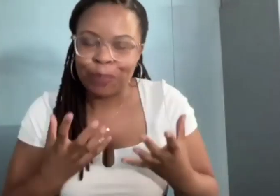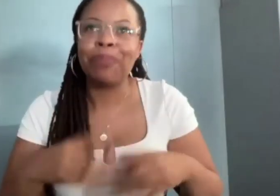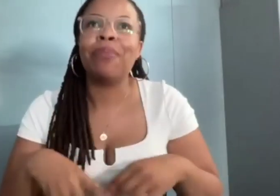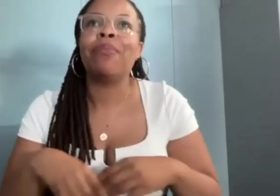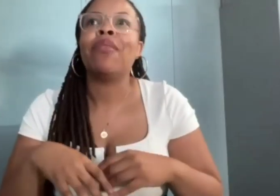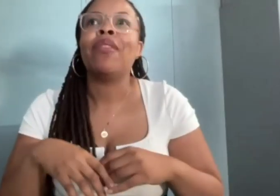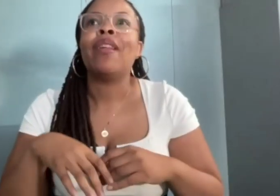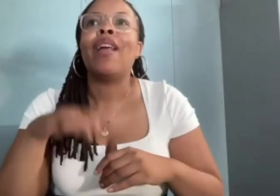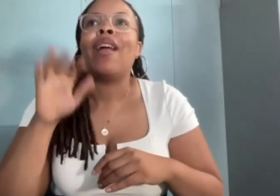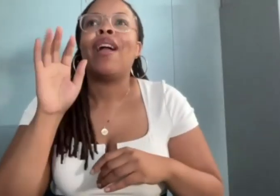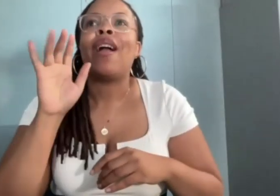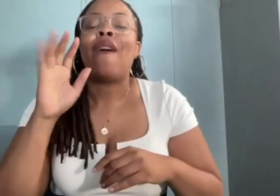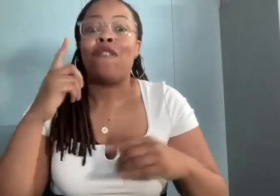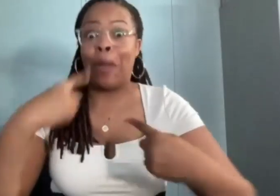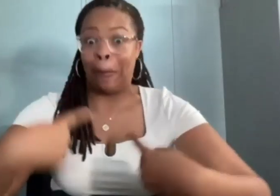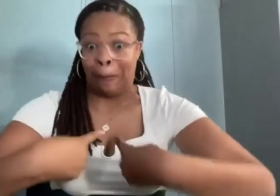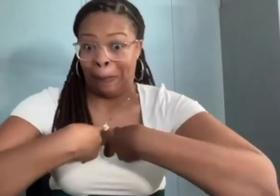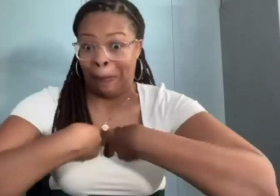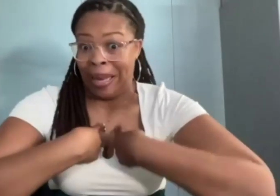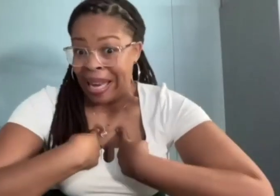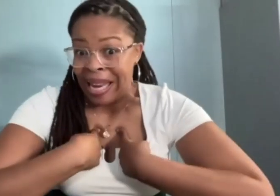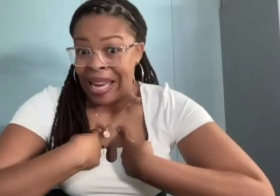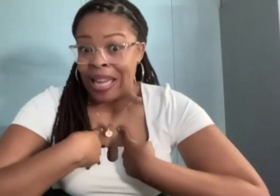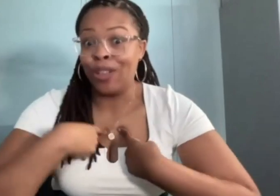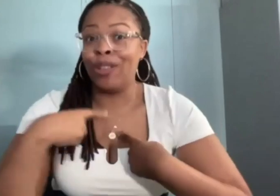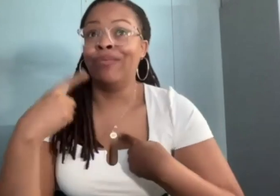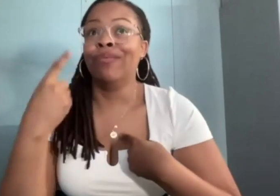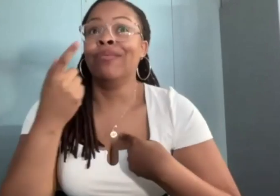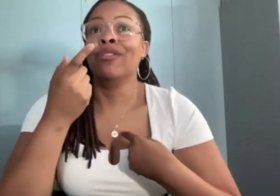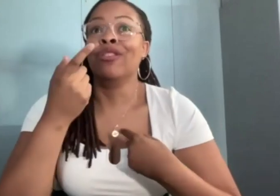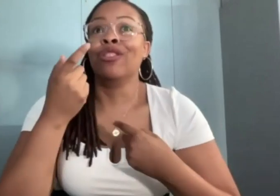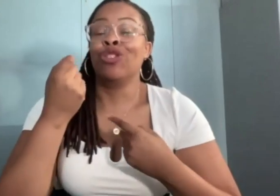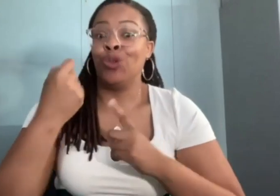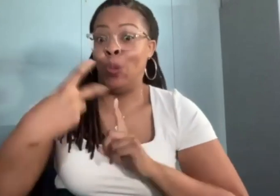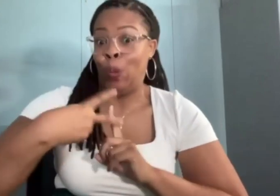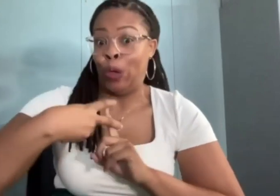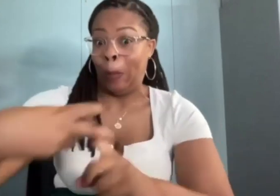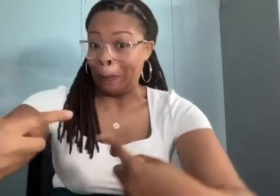I identify myself as a Black deaf professor, and I would say for me,